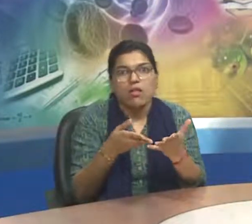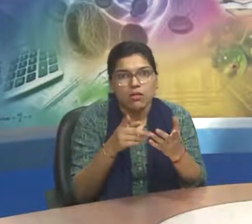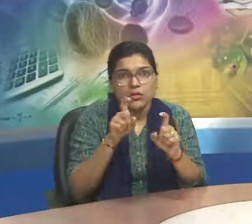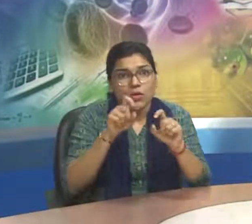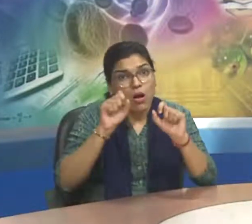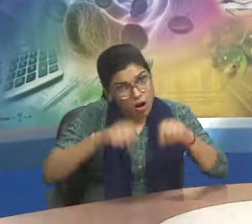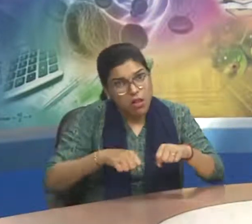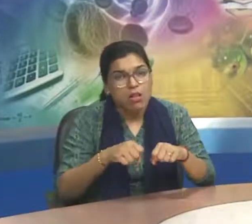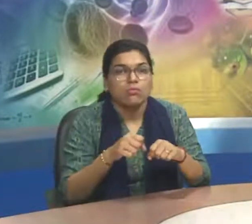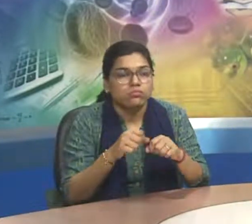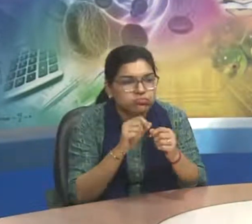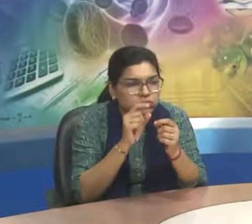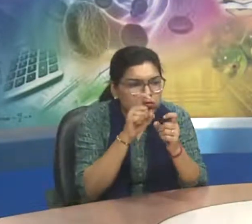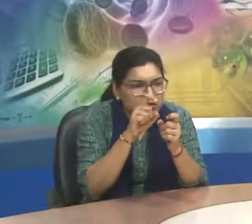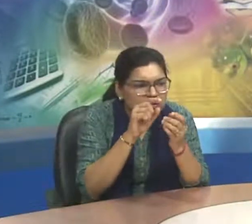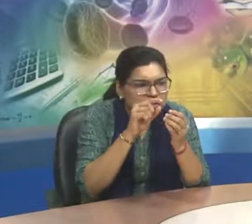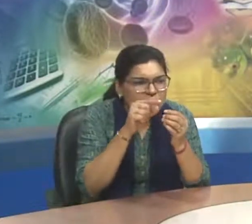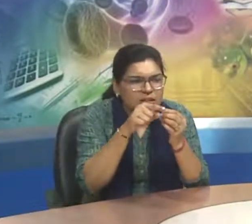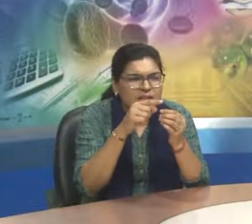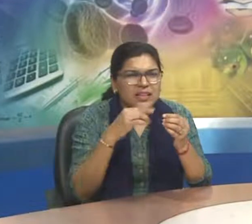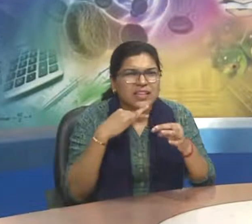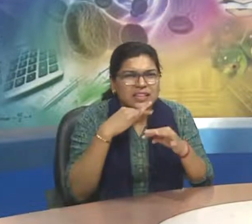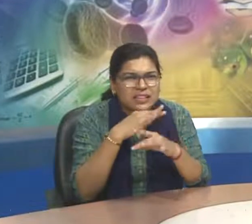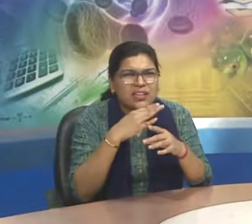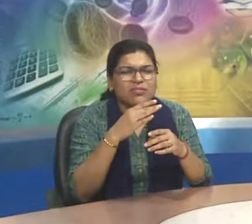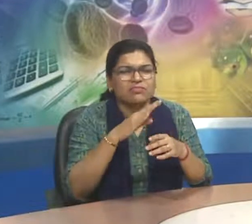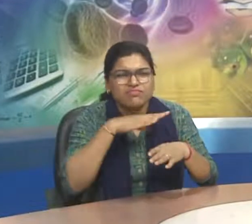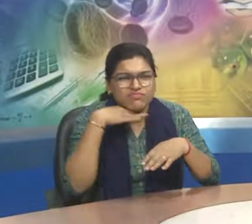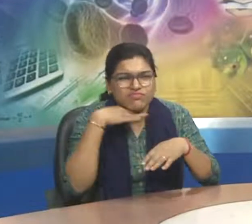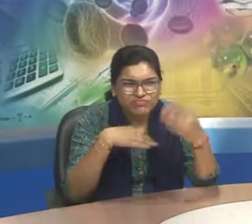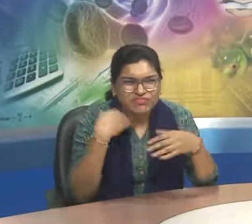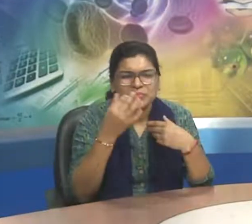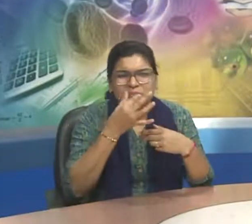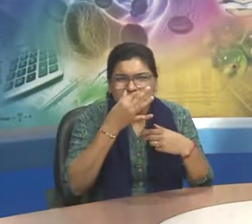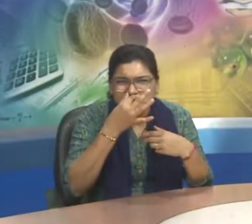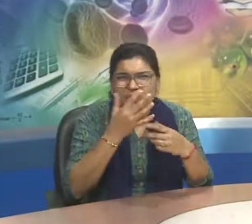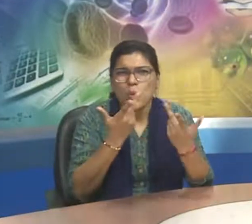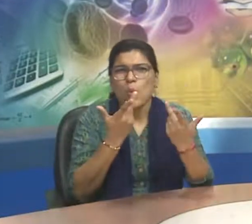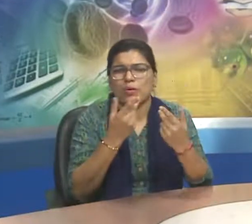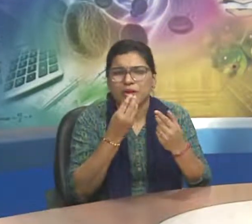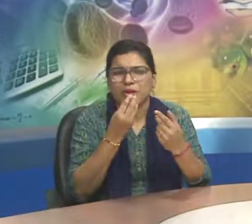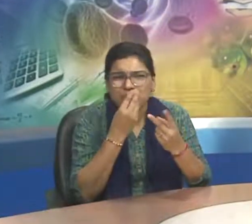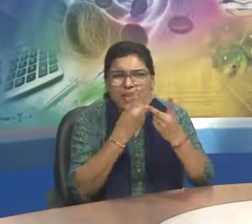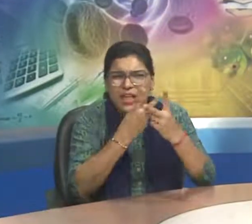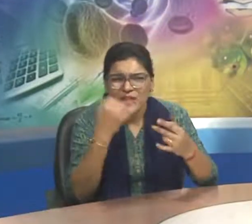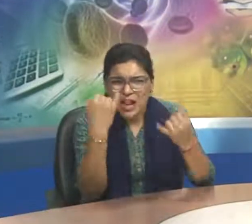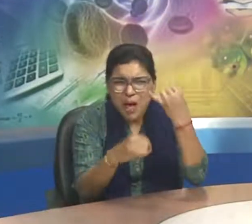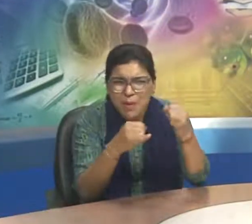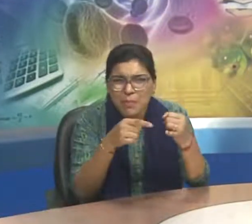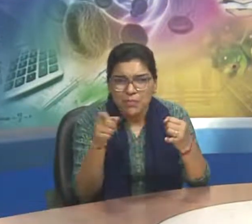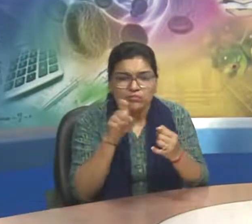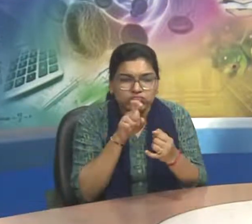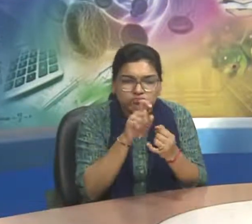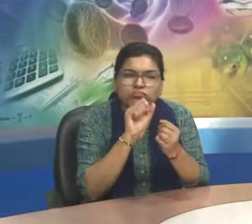who is dead, there are very small microorganisms which comes inside that